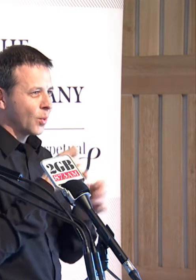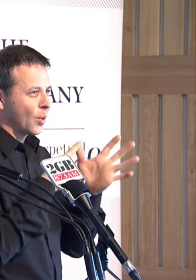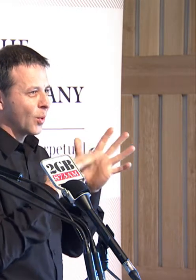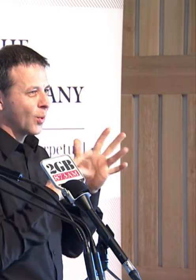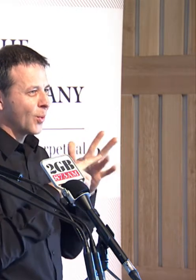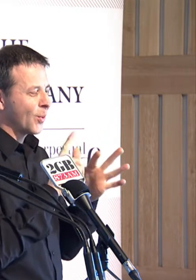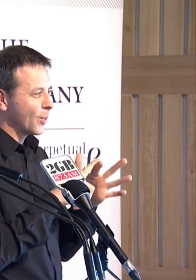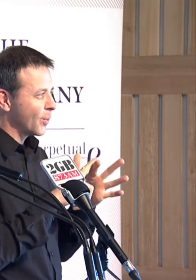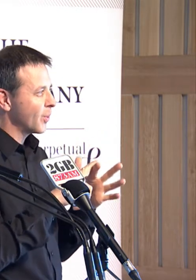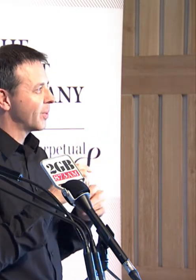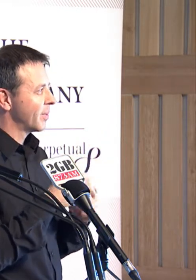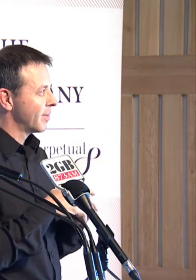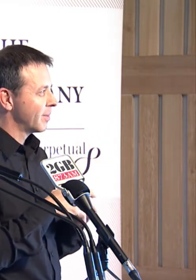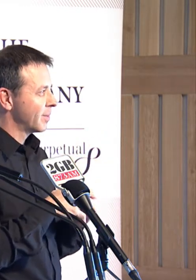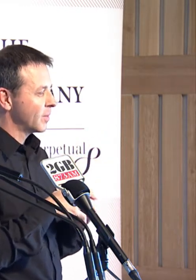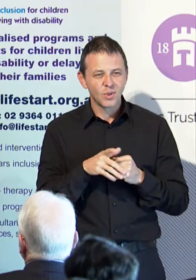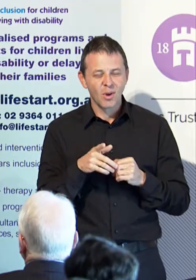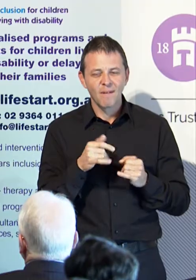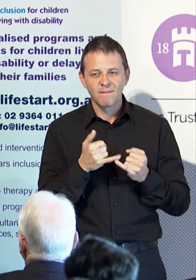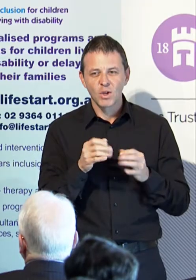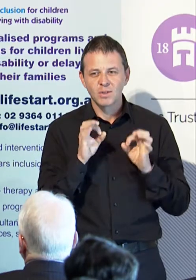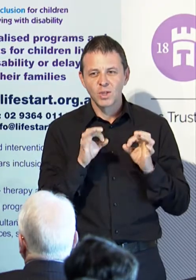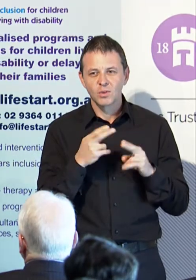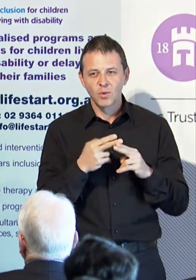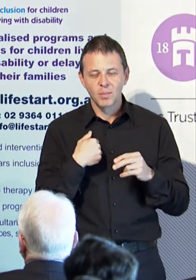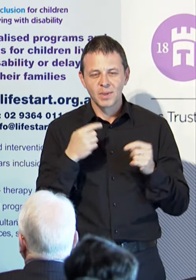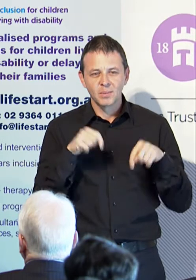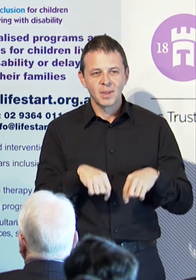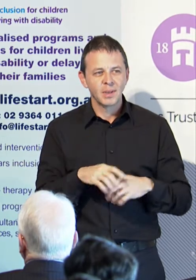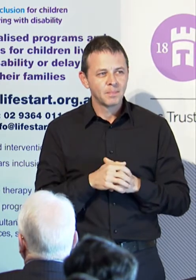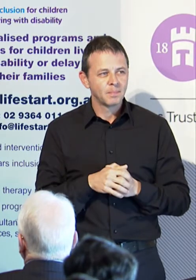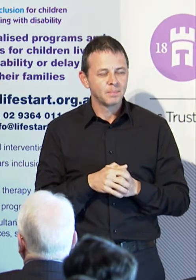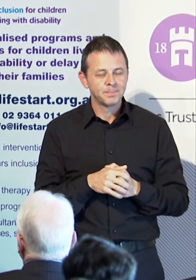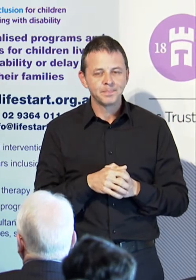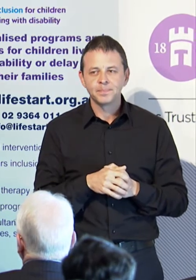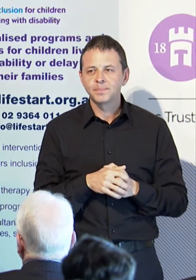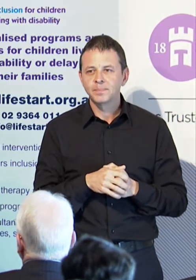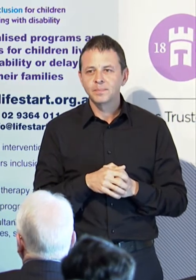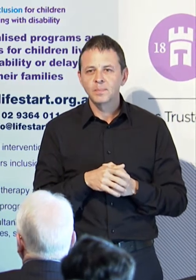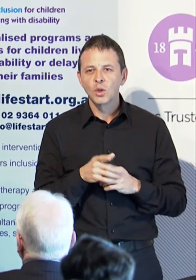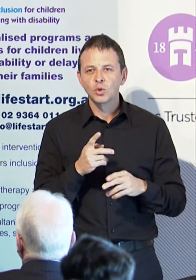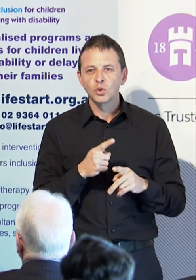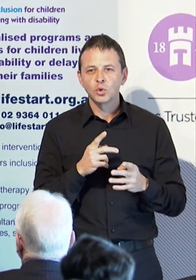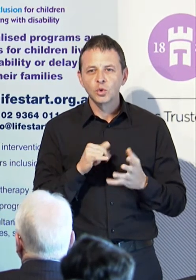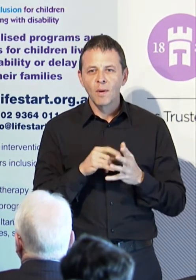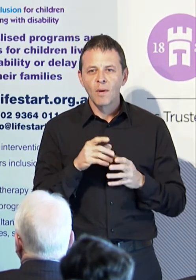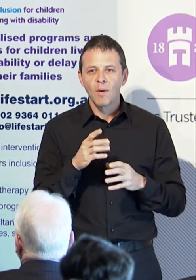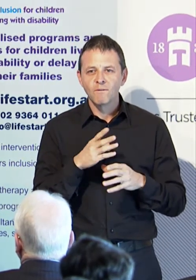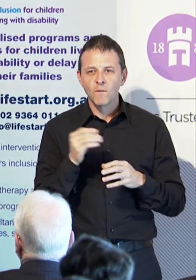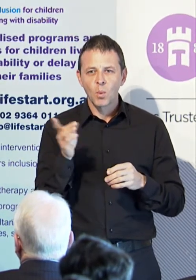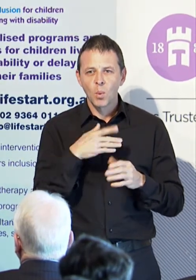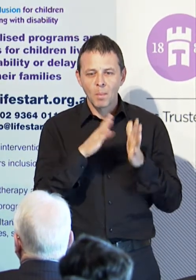background, you know. So once again, it's really, really moving for me. So once again, on behalf of the Metropolitan Local Lands